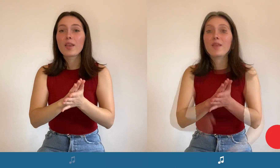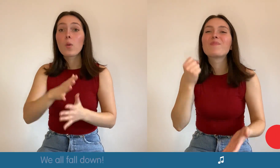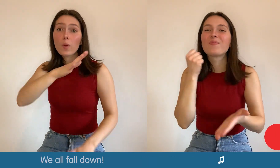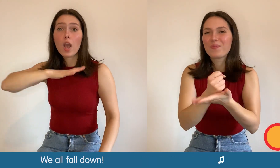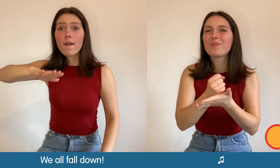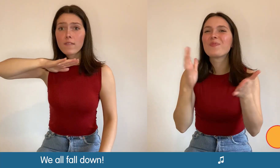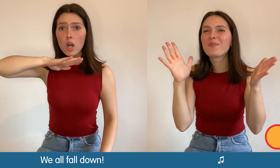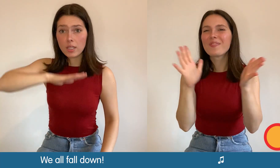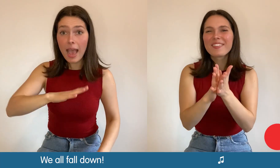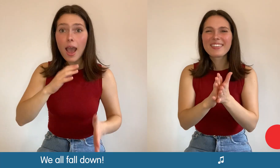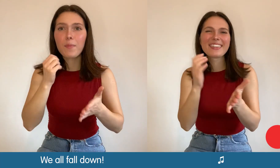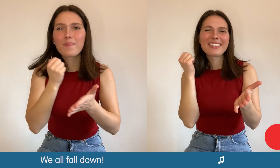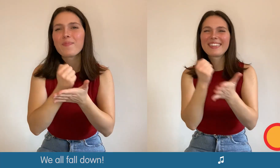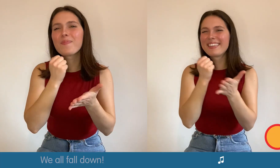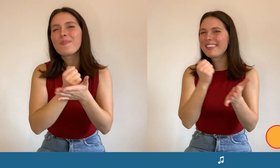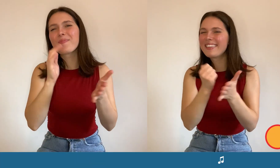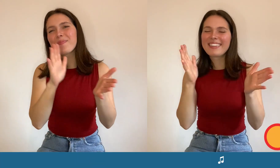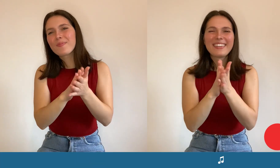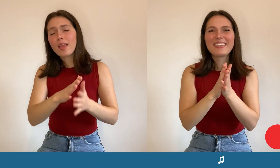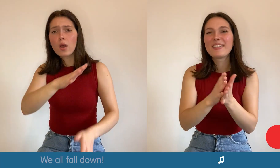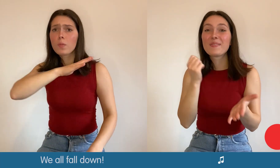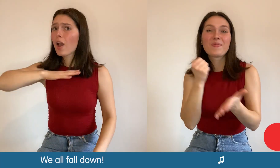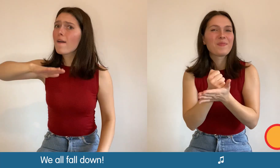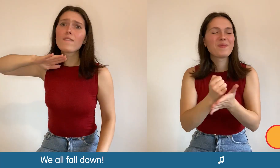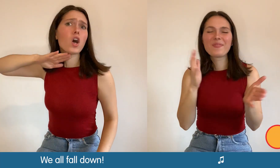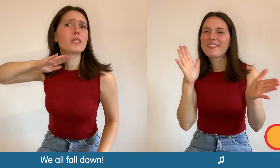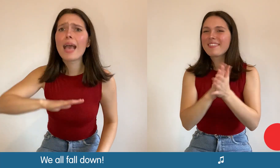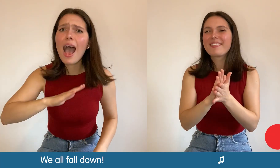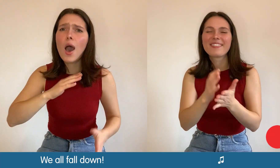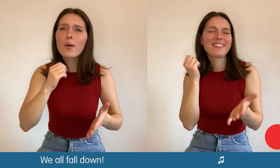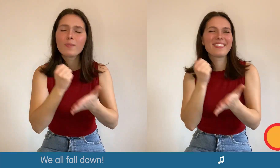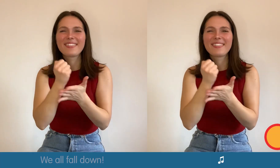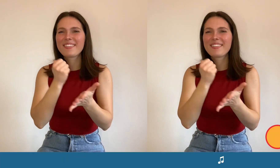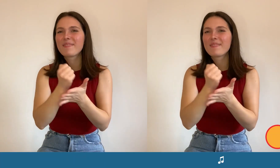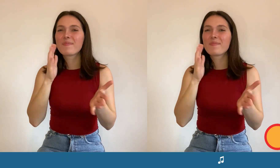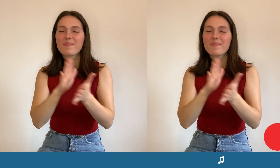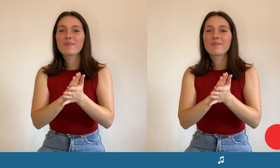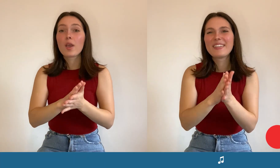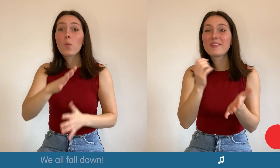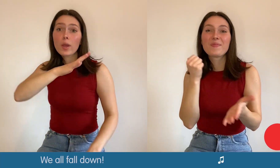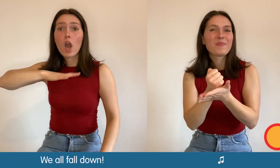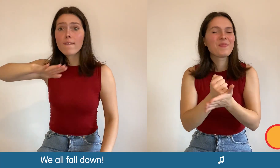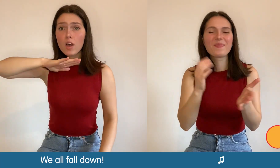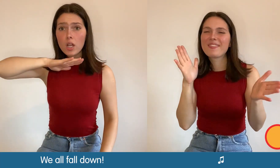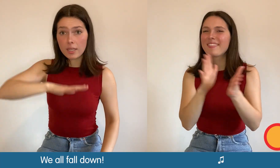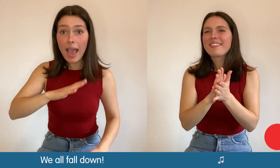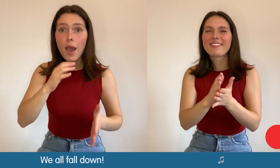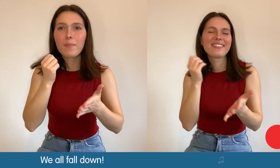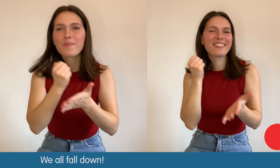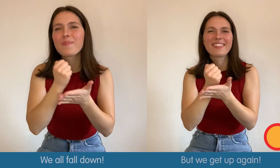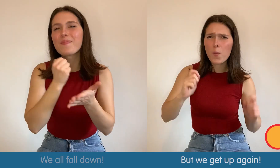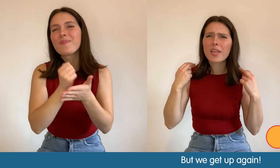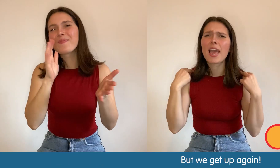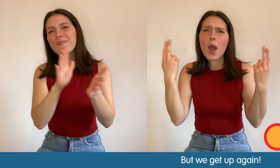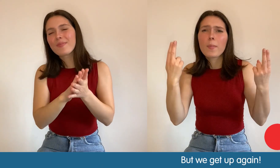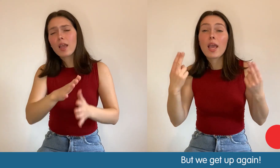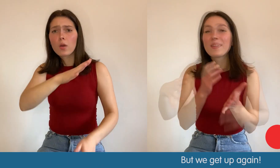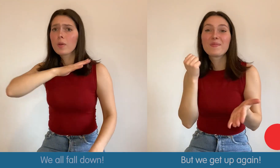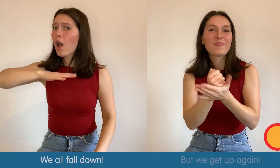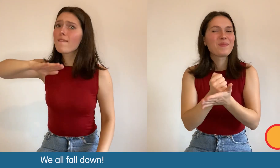We all fall down. We all fall down. We all fall down. But we get up again. We all